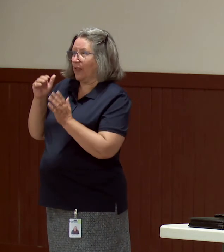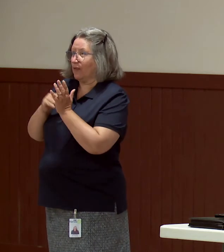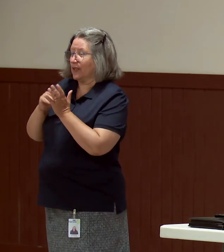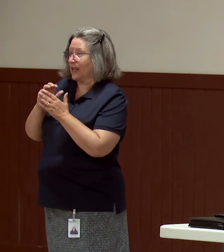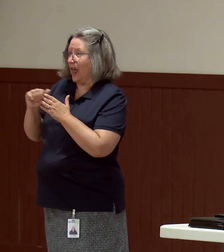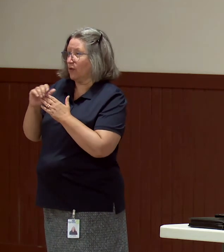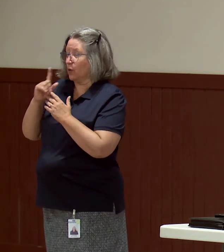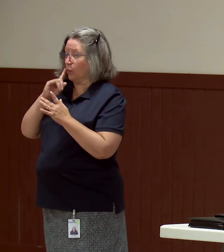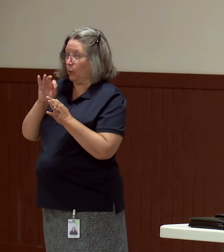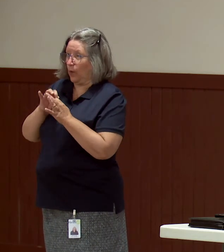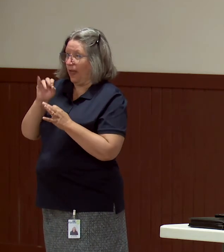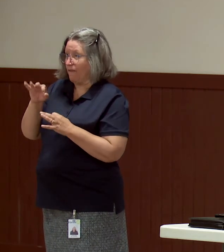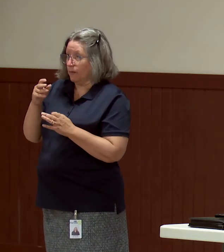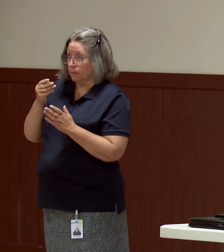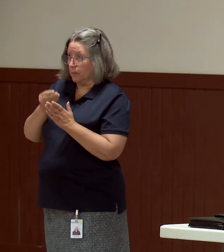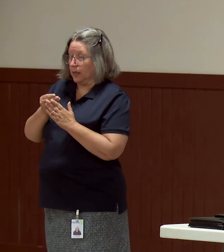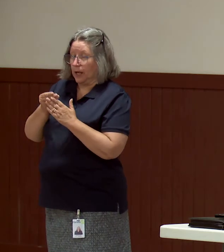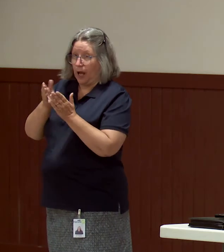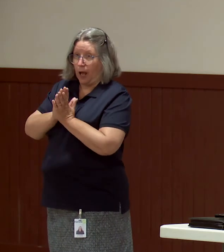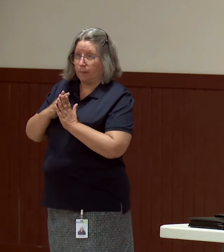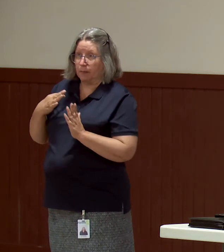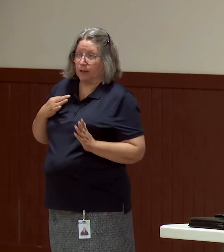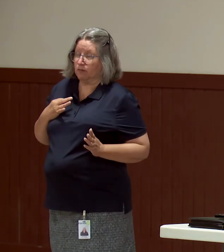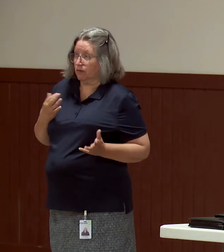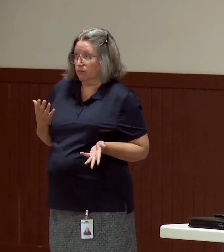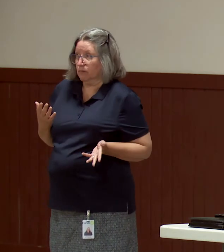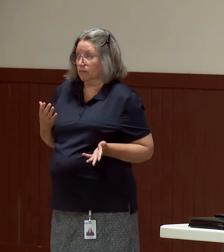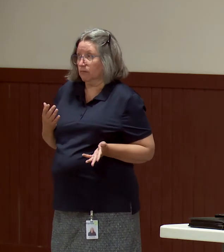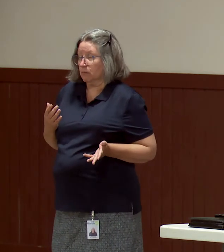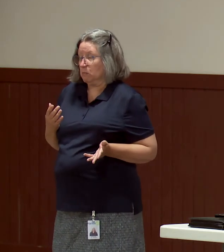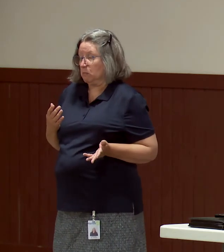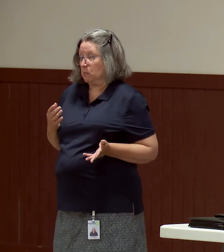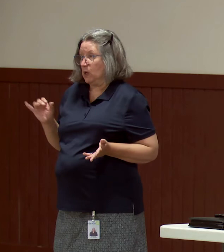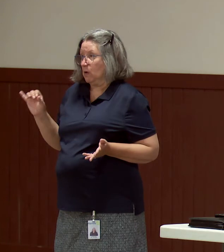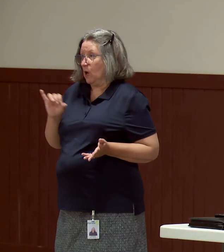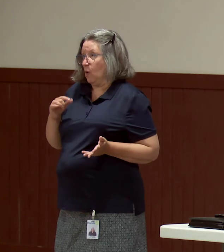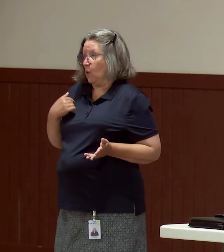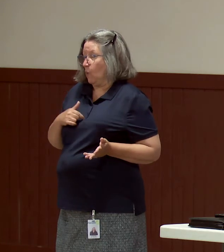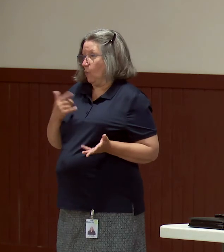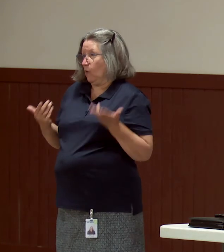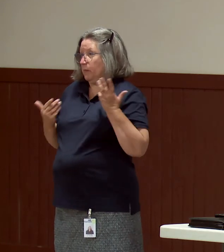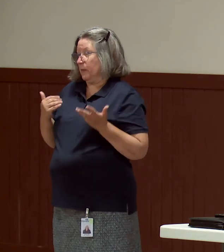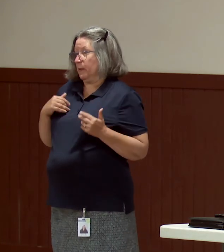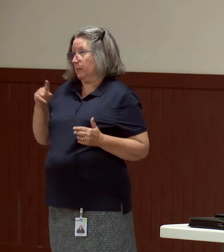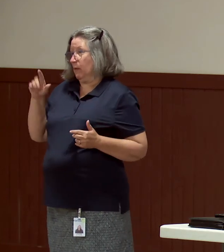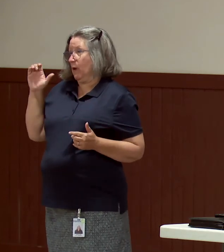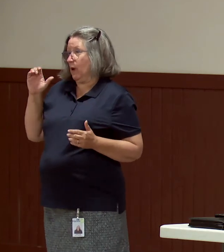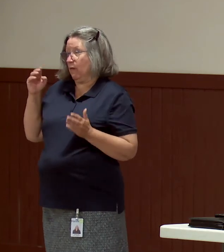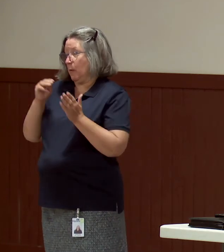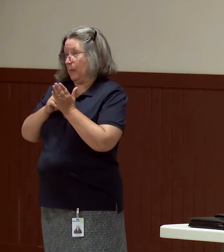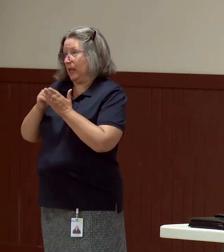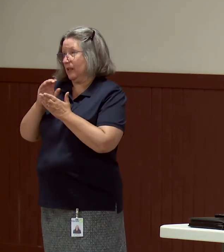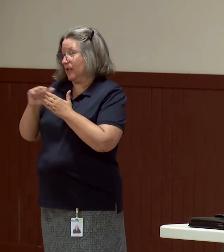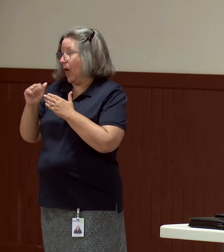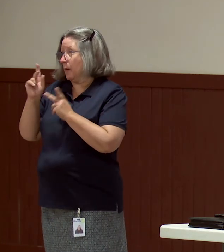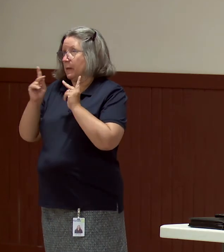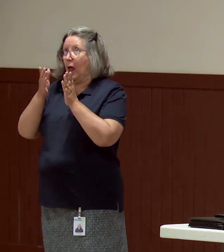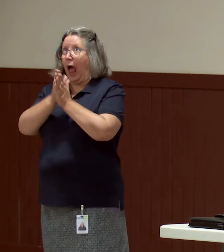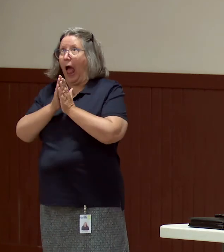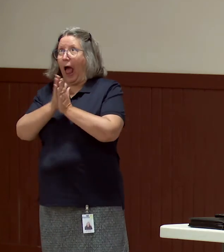this is going to be a whole lot different. And maybe end up with $100 million worth of